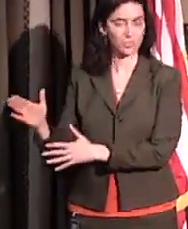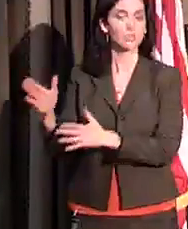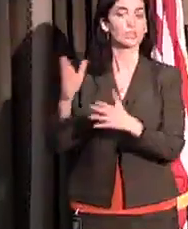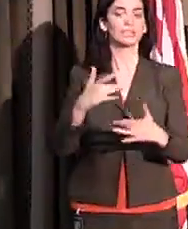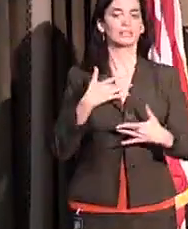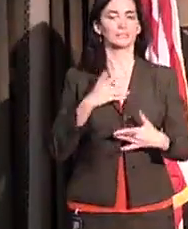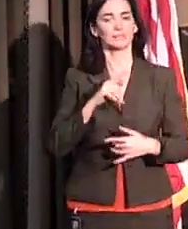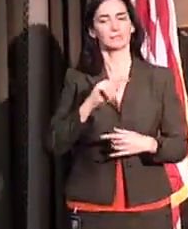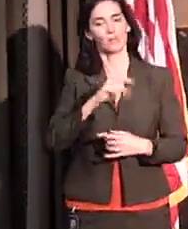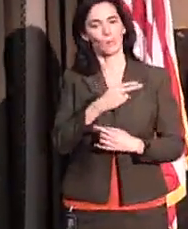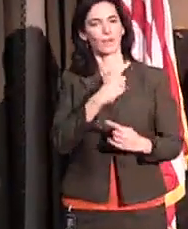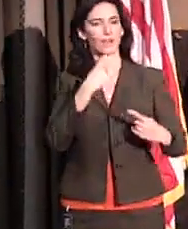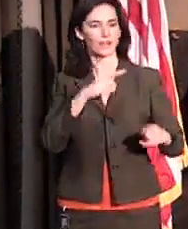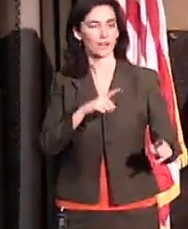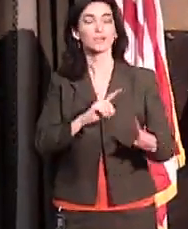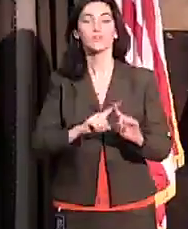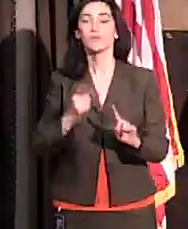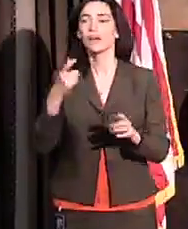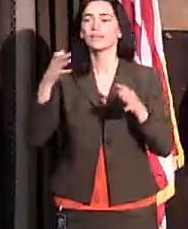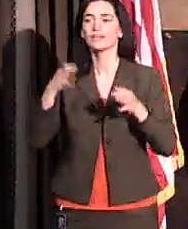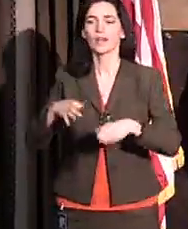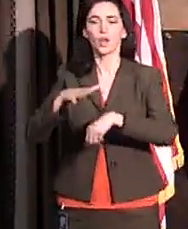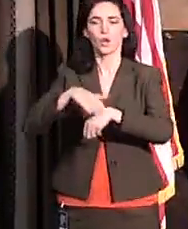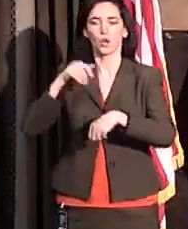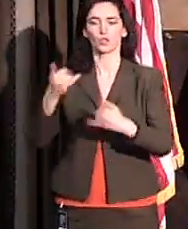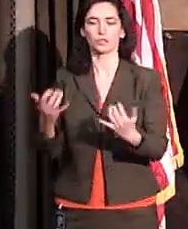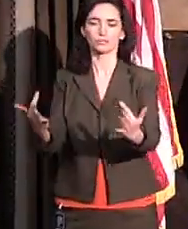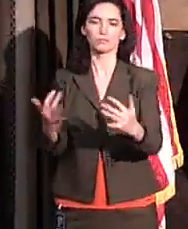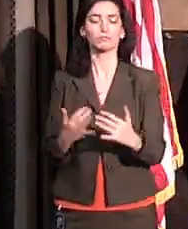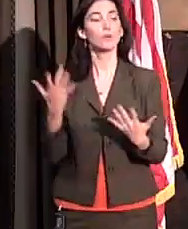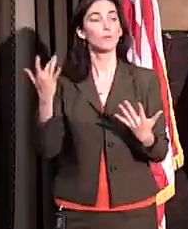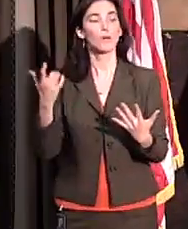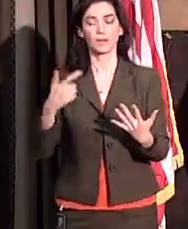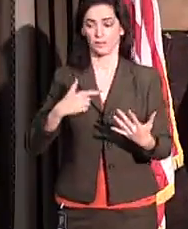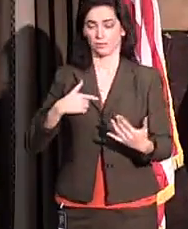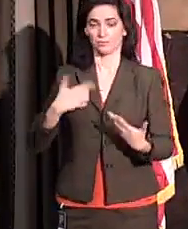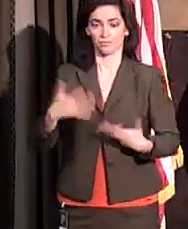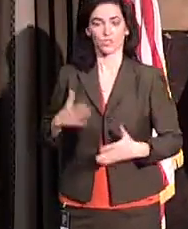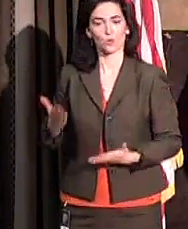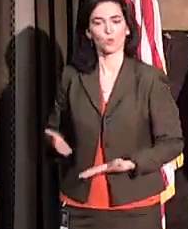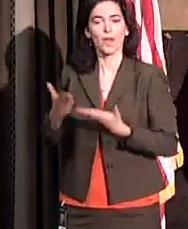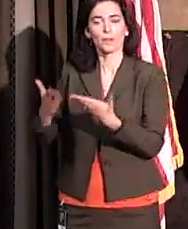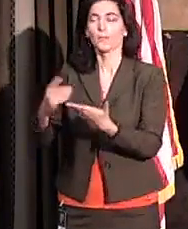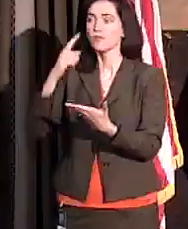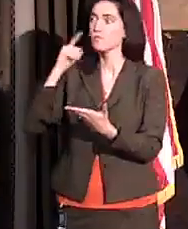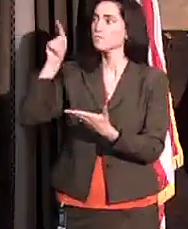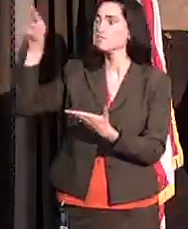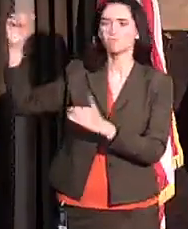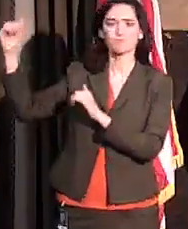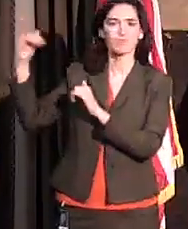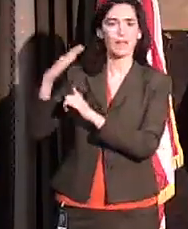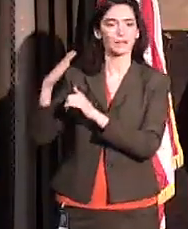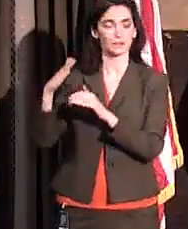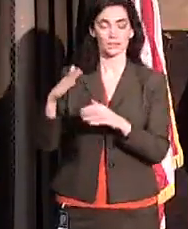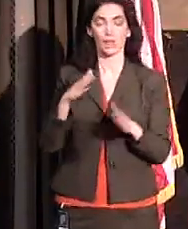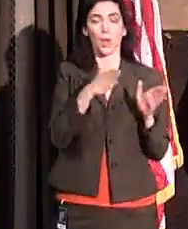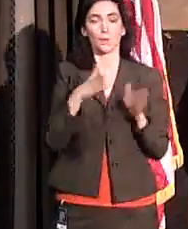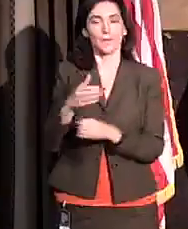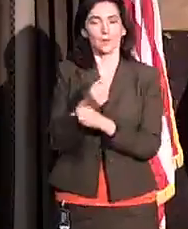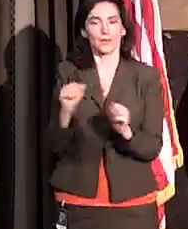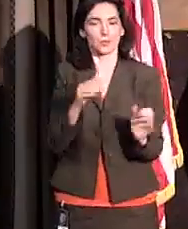but I decided to call this press conference to present my recommendations for the American Rescue Plan funding. You